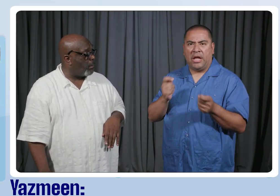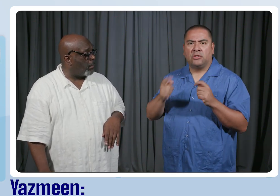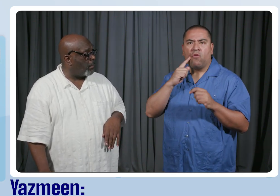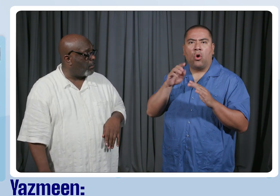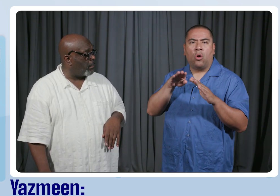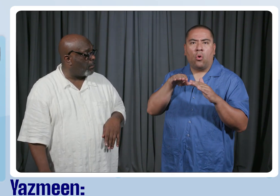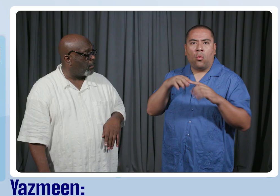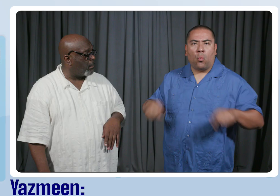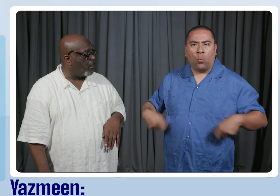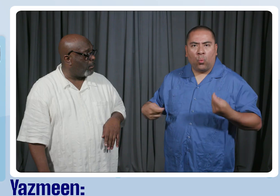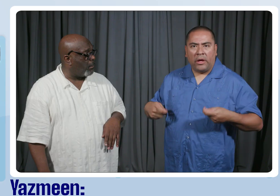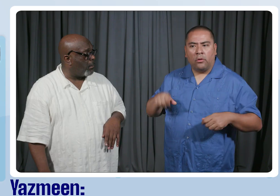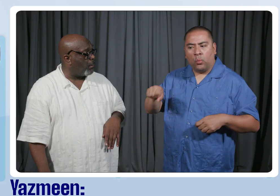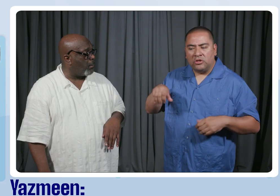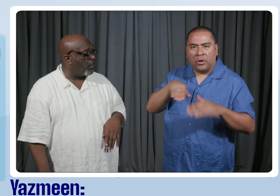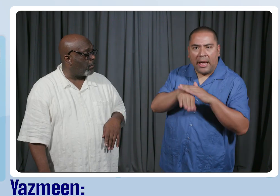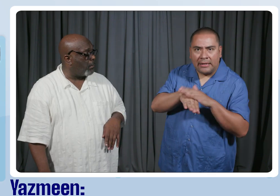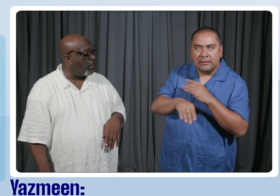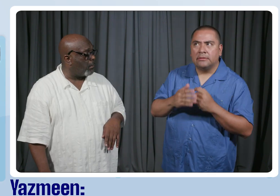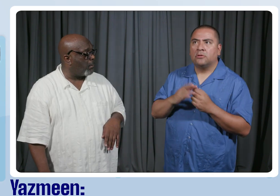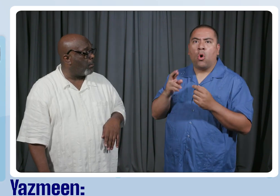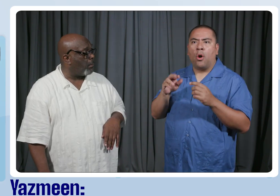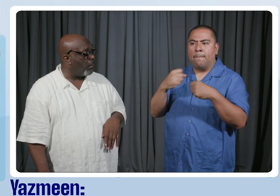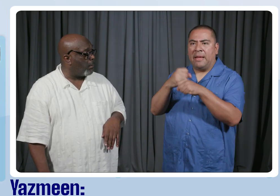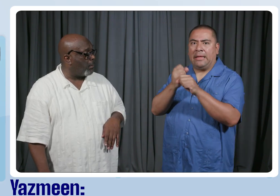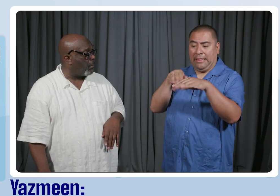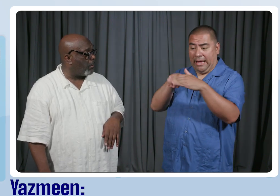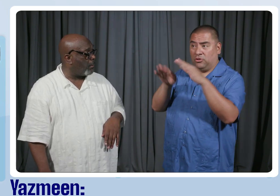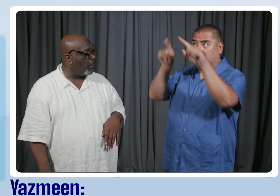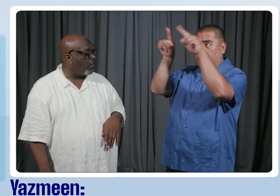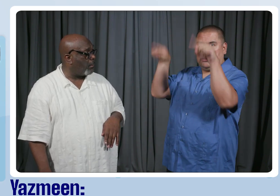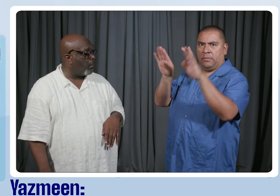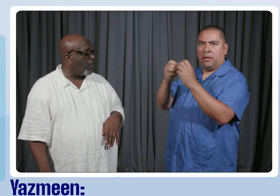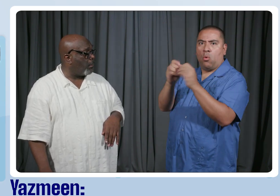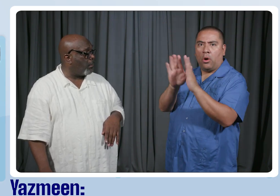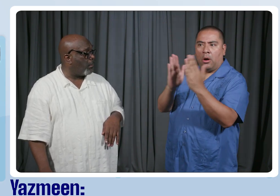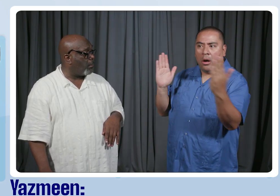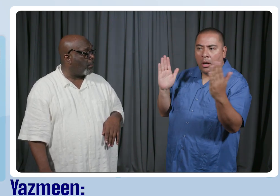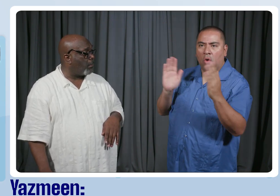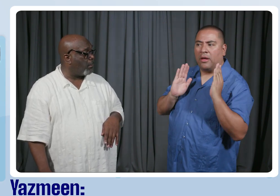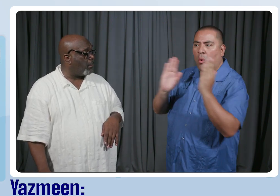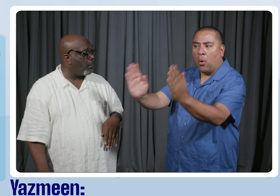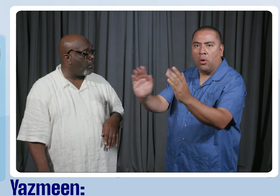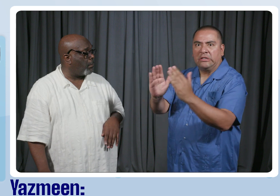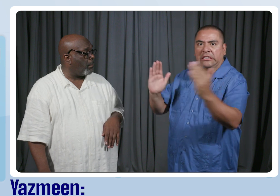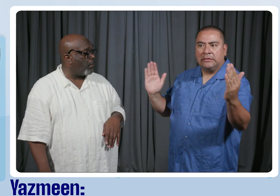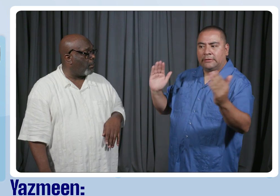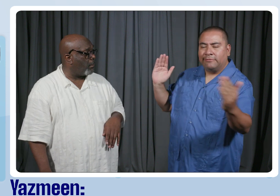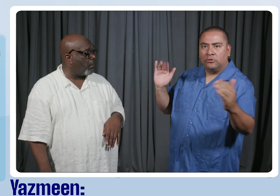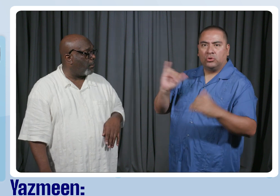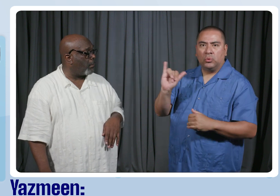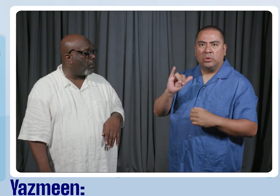doorways. Some of our clients have bigger wheelchairs, so it's difficult to get through certain hallways or even through their main door. So having